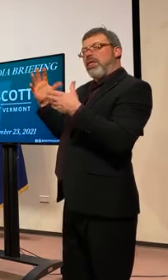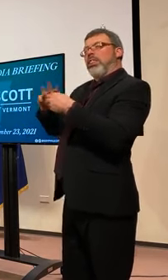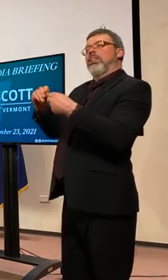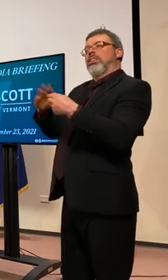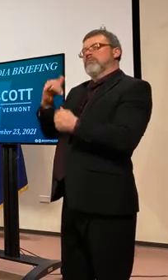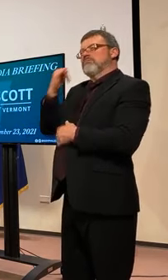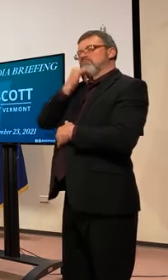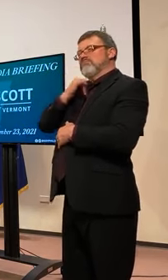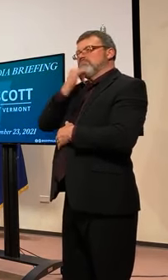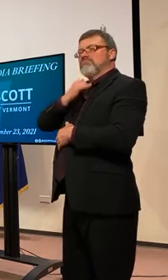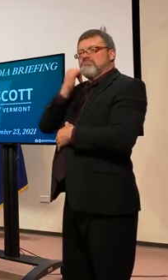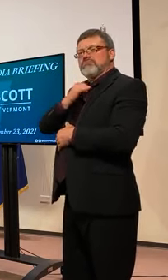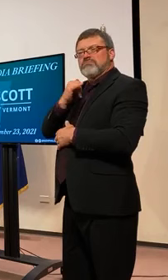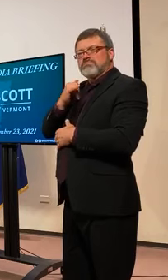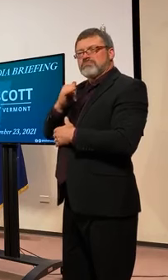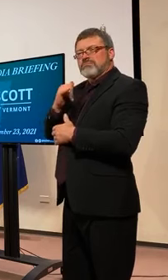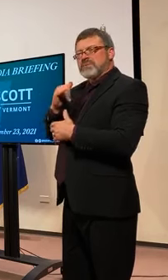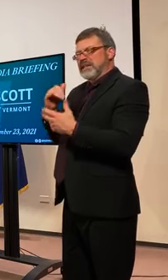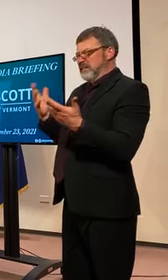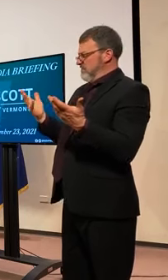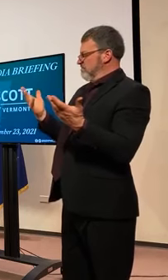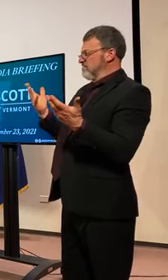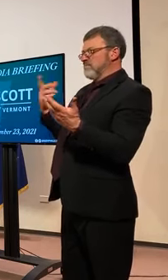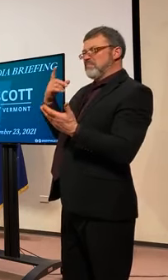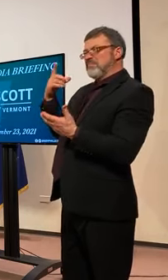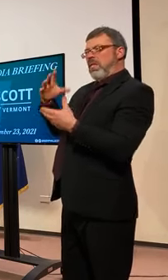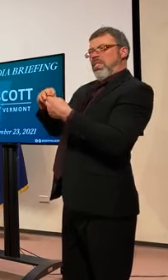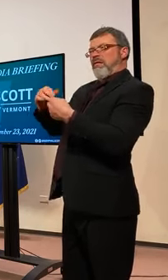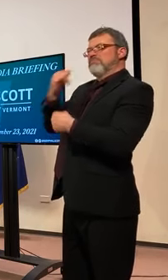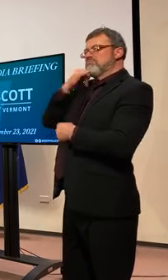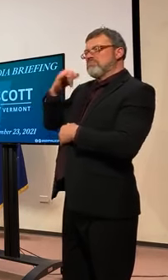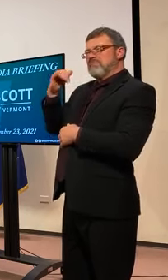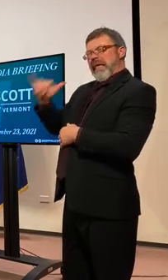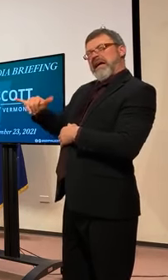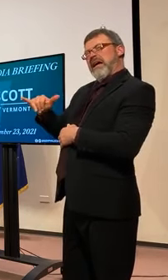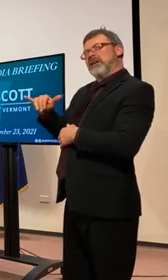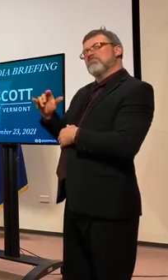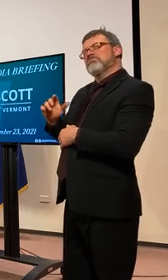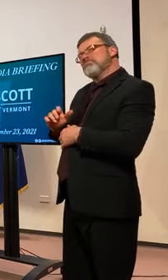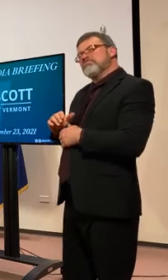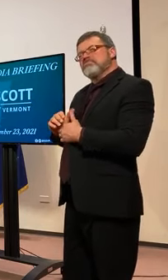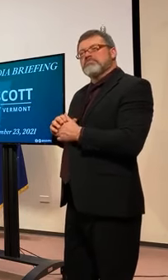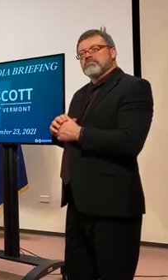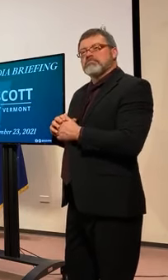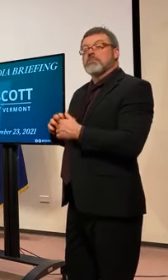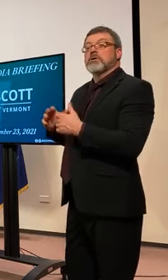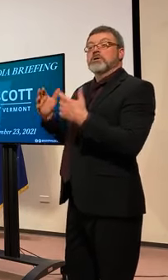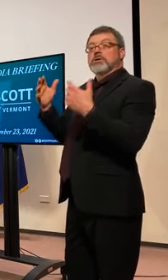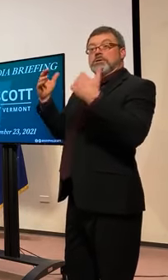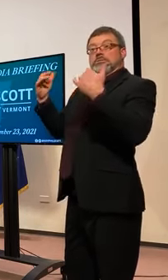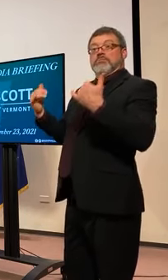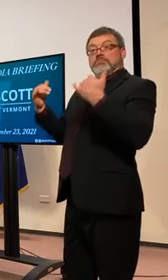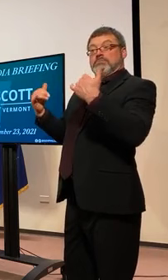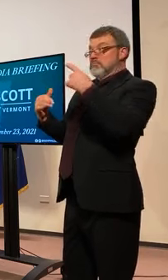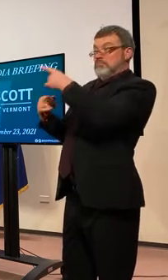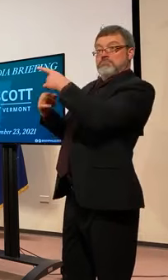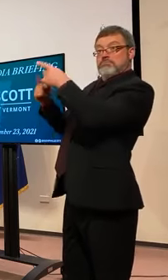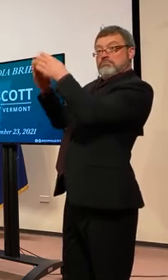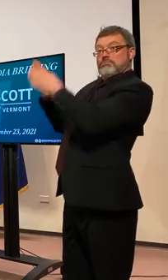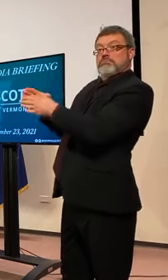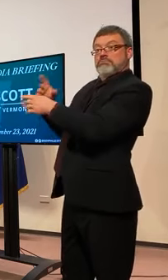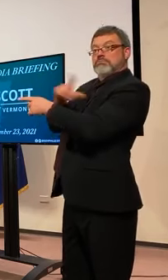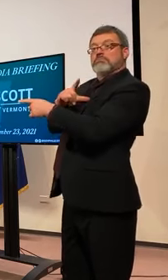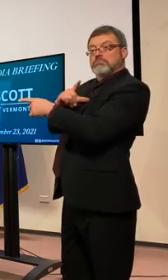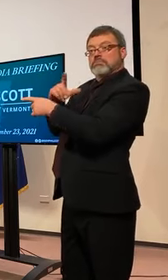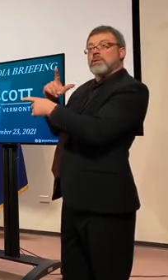the misrepresentation. And as Dean of the Senate, he flipped his vote. He was going to vote for the local mandate, but in the end